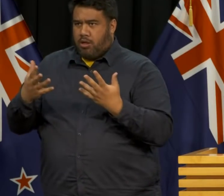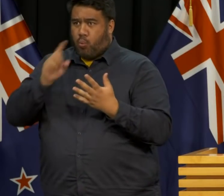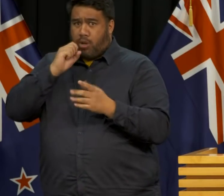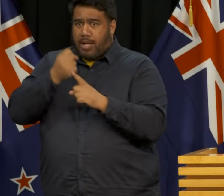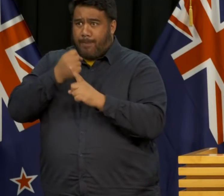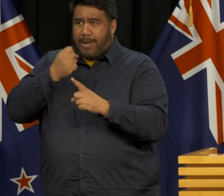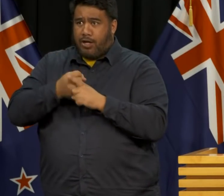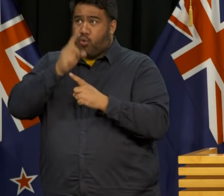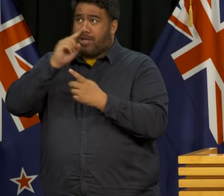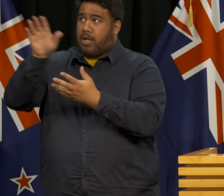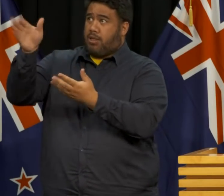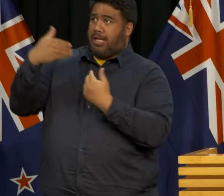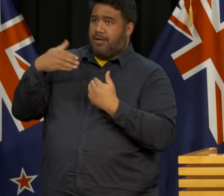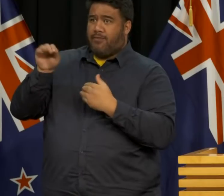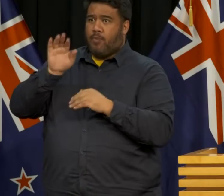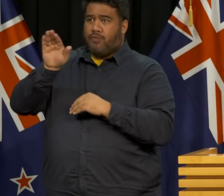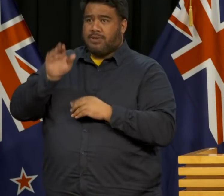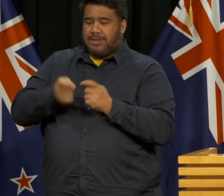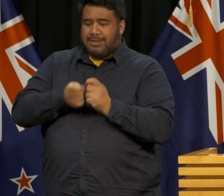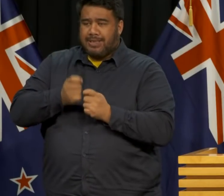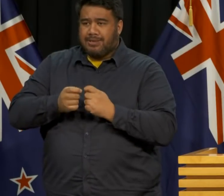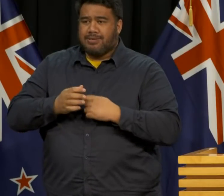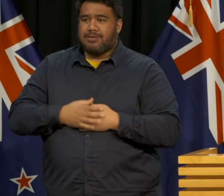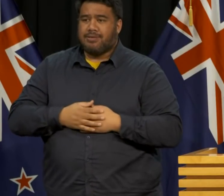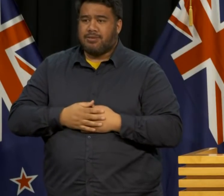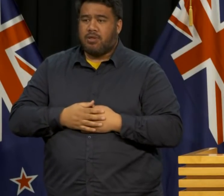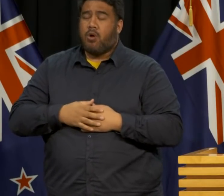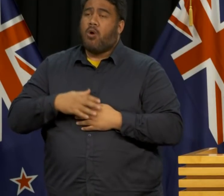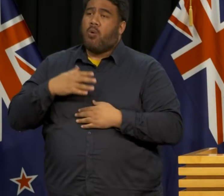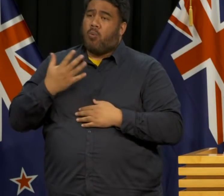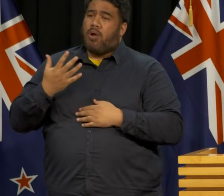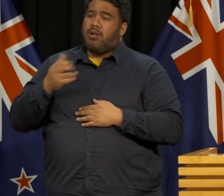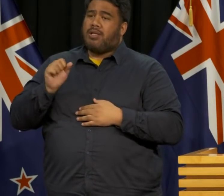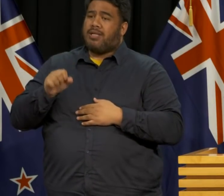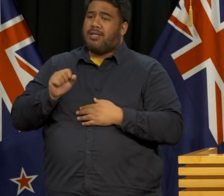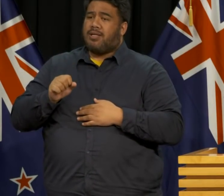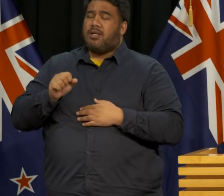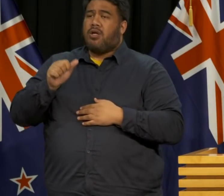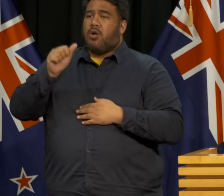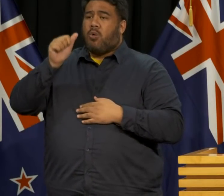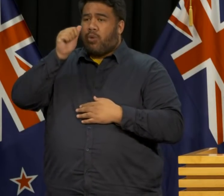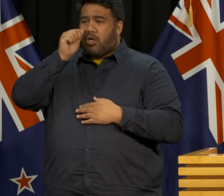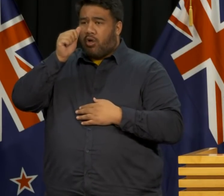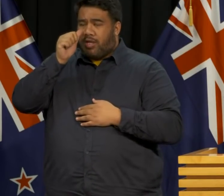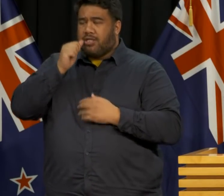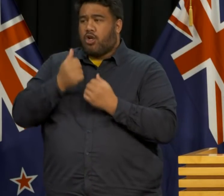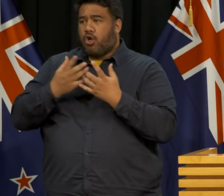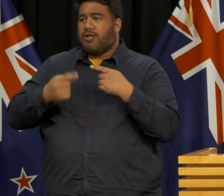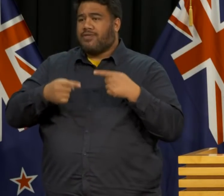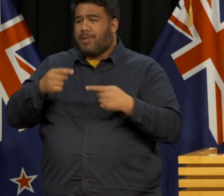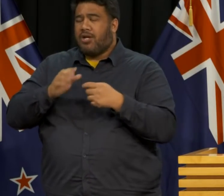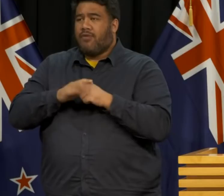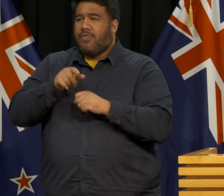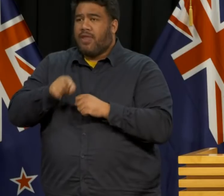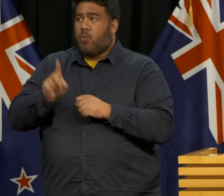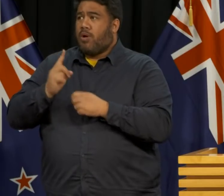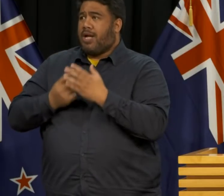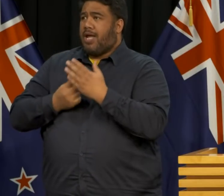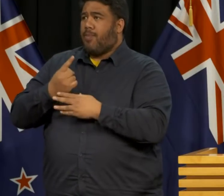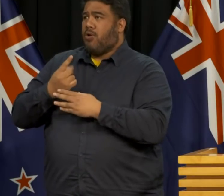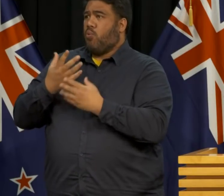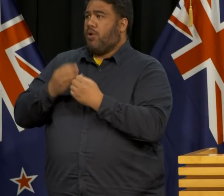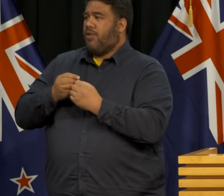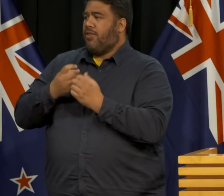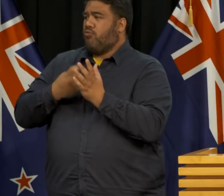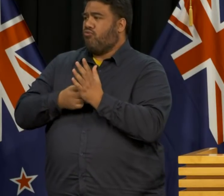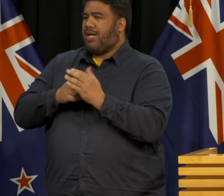imagine. Particularly, there was a lot of debate about reagent. We all learned what reagent was earlier on in COVID-19. Those issues have been resolved.